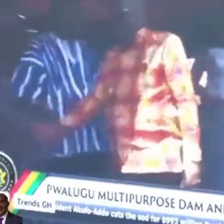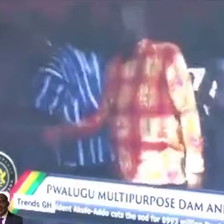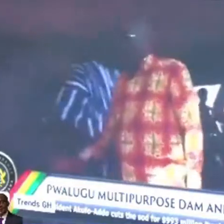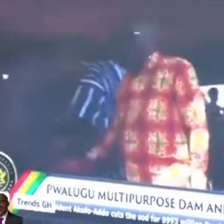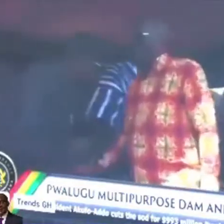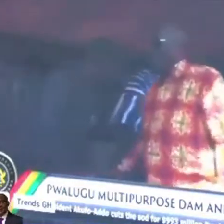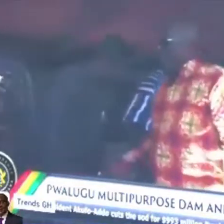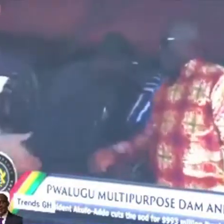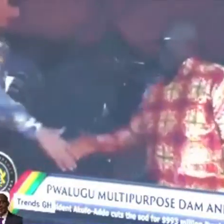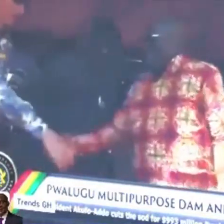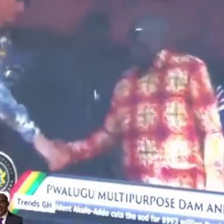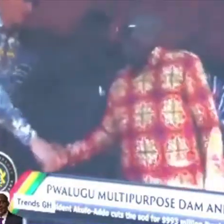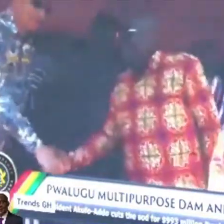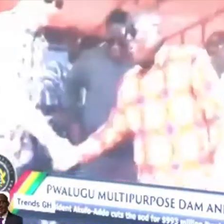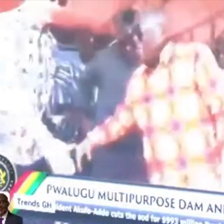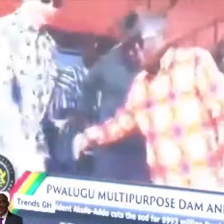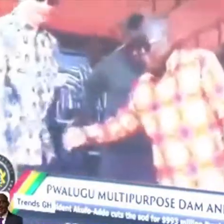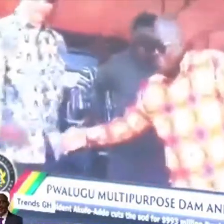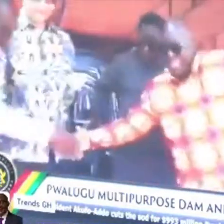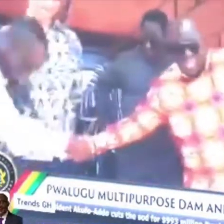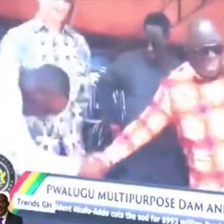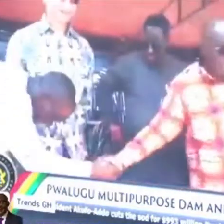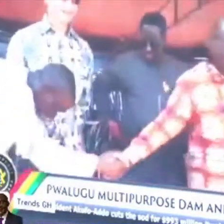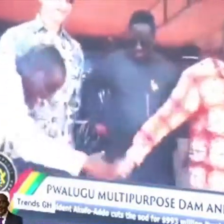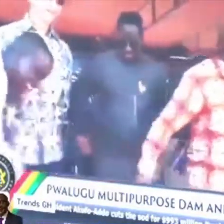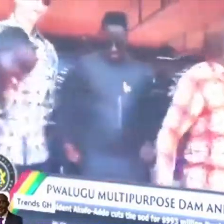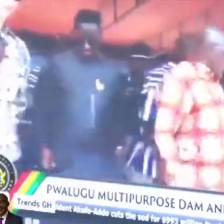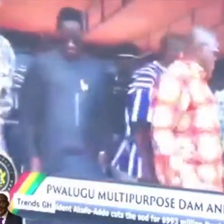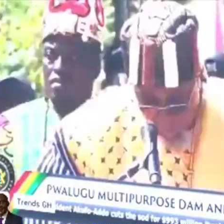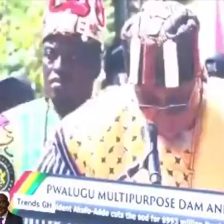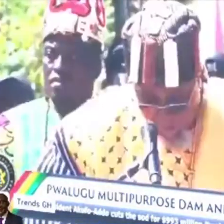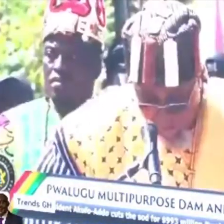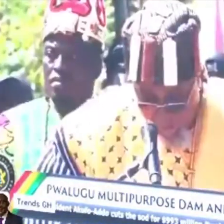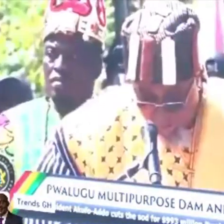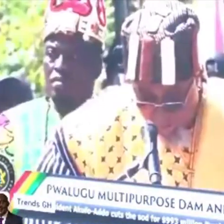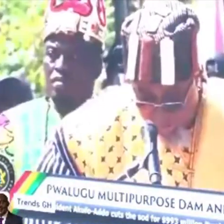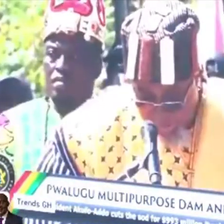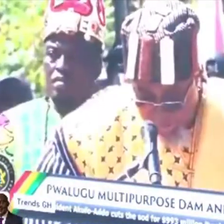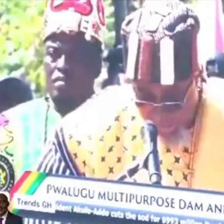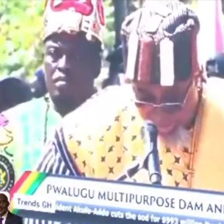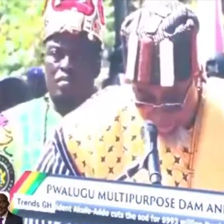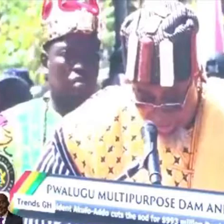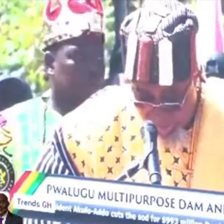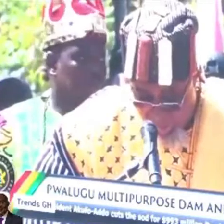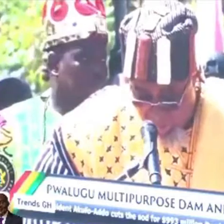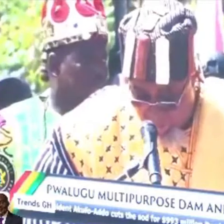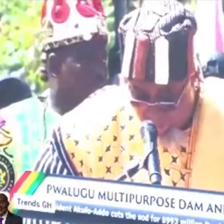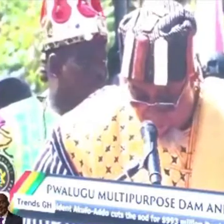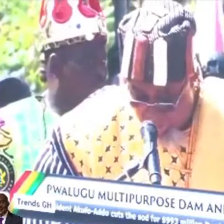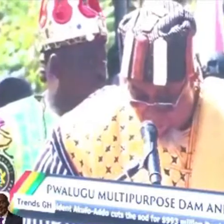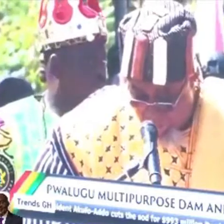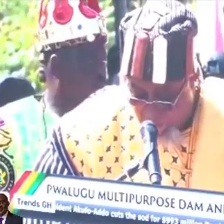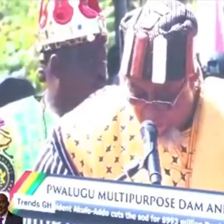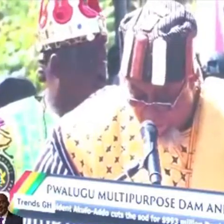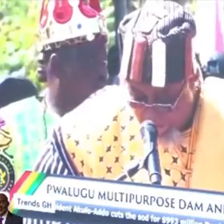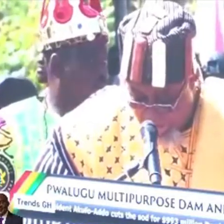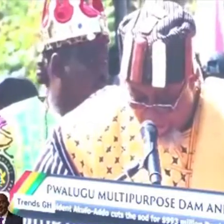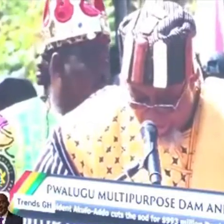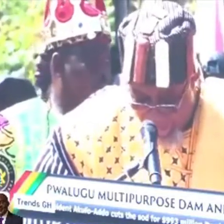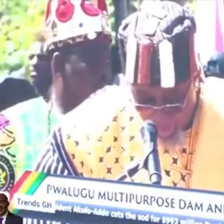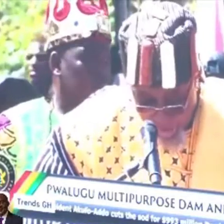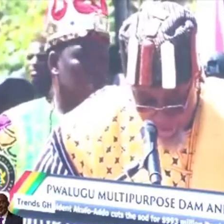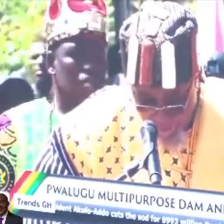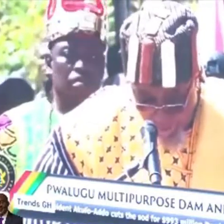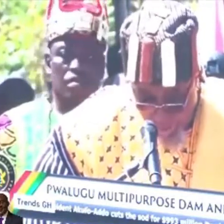building an irrigation-based dam in Pwalugu to increase our irrigable farmland by nearly 24,000